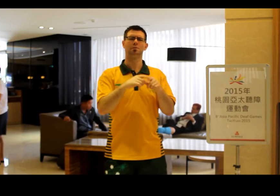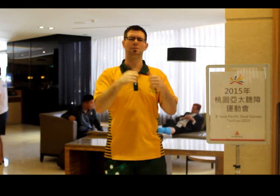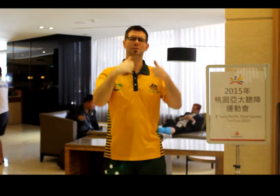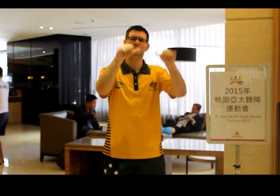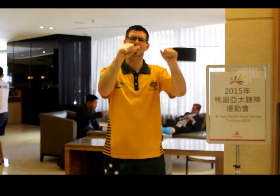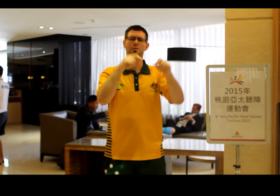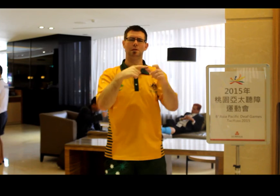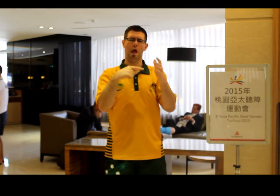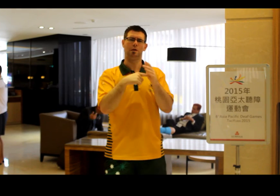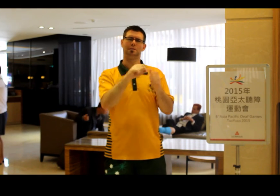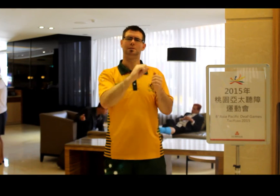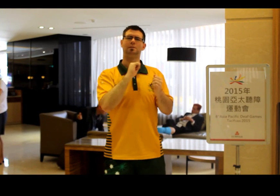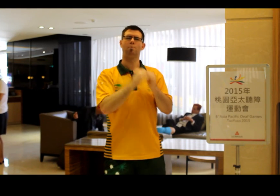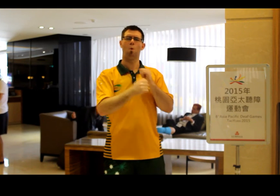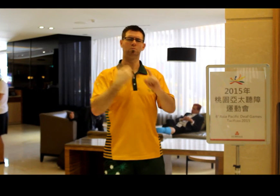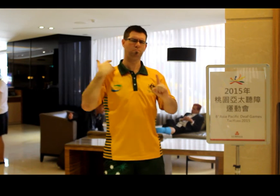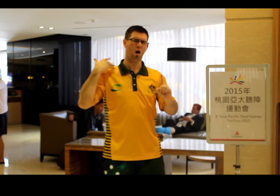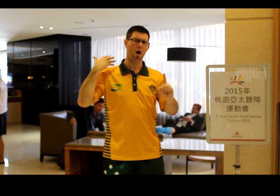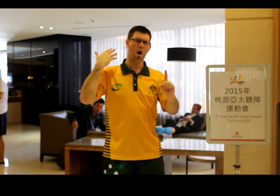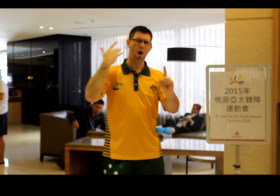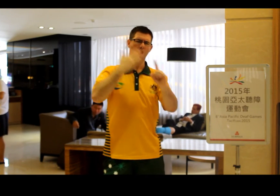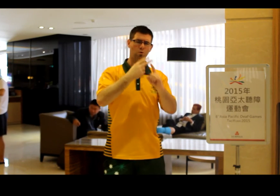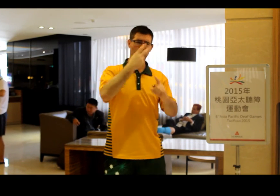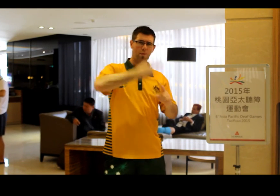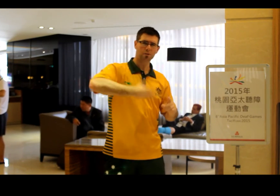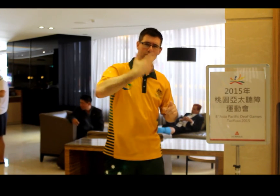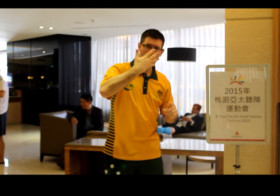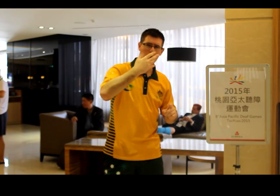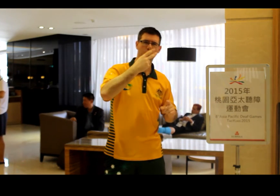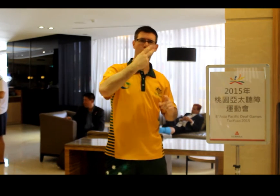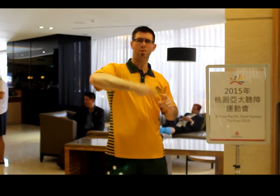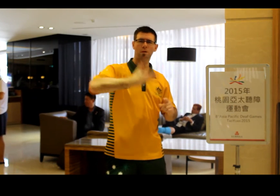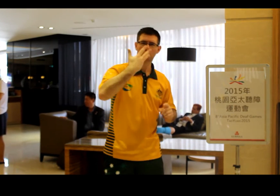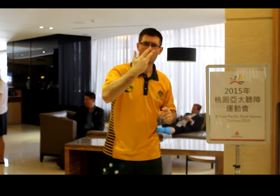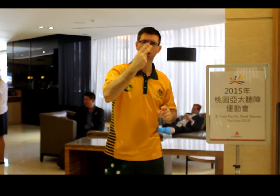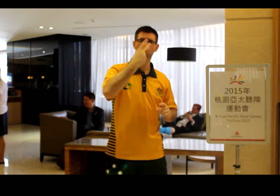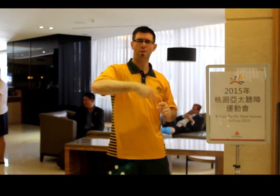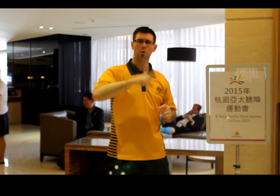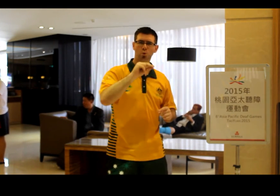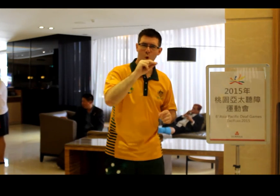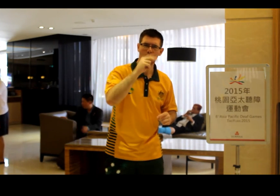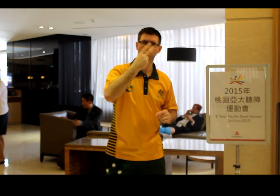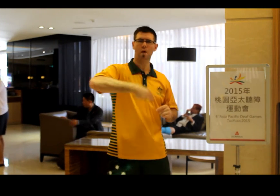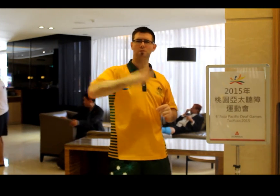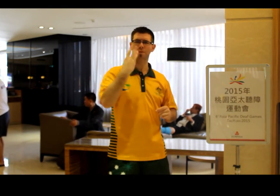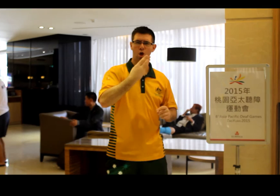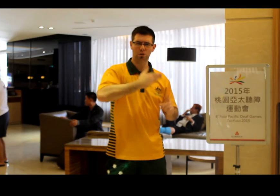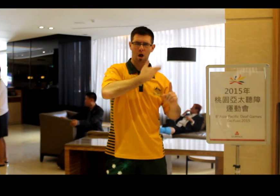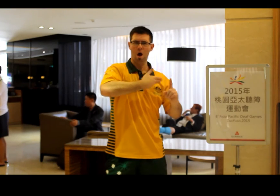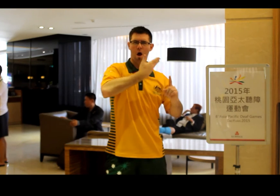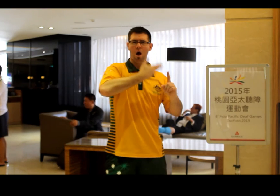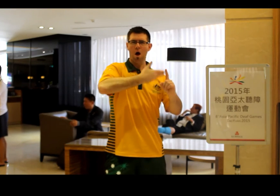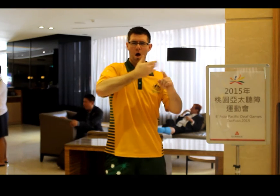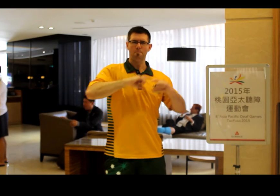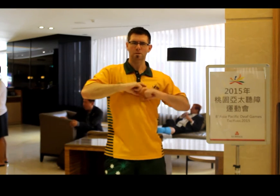who has had years of experience and has been very successful in their field of sport since 2005, 2009, 2012,